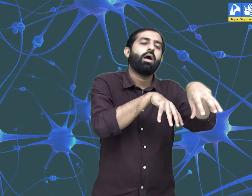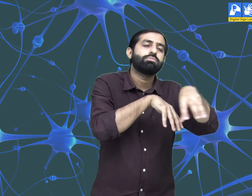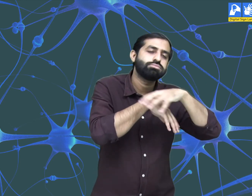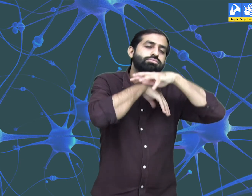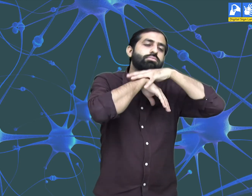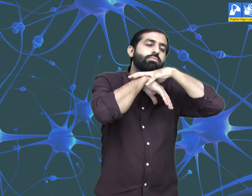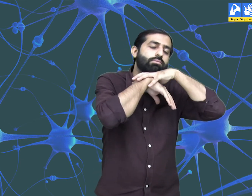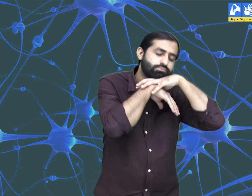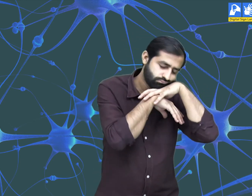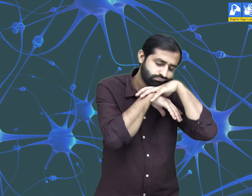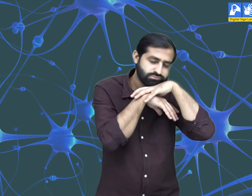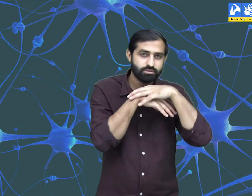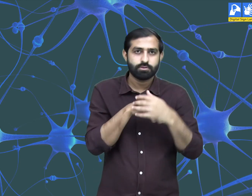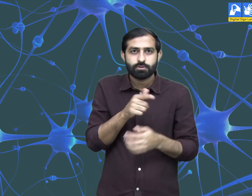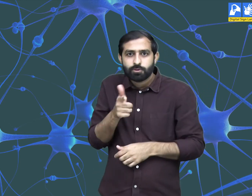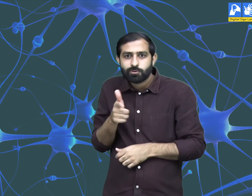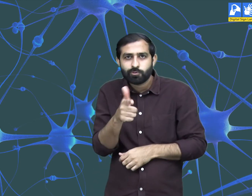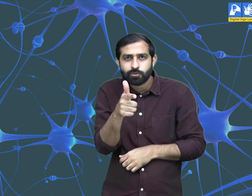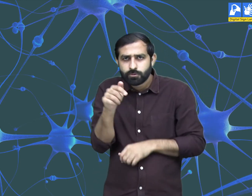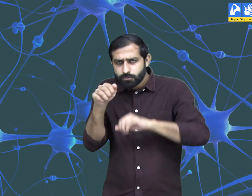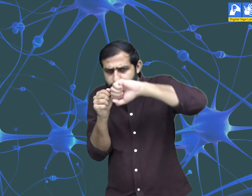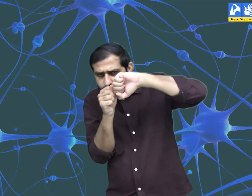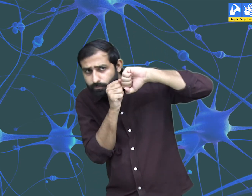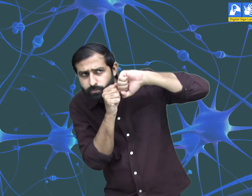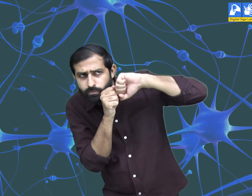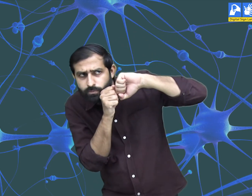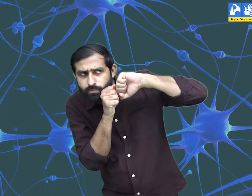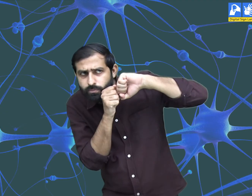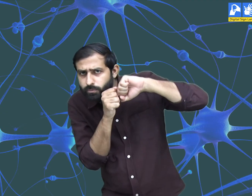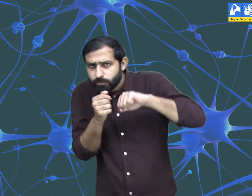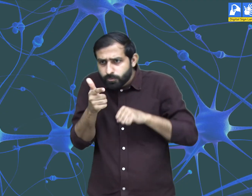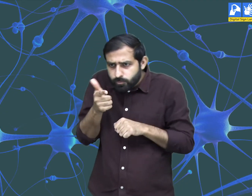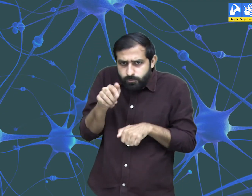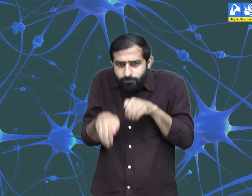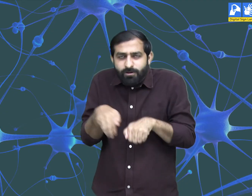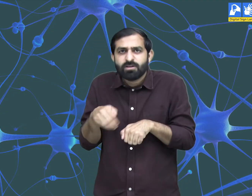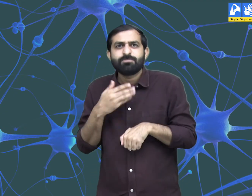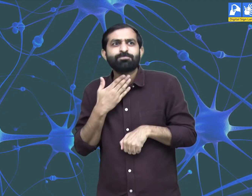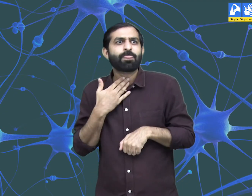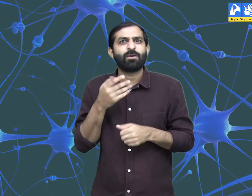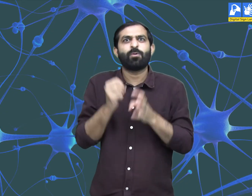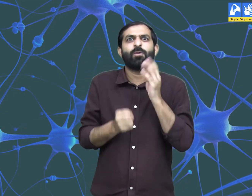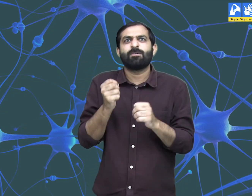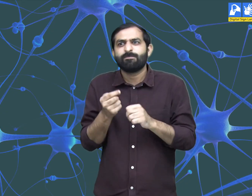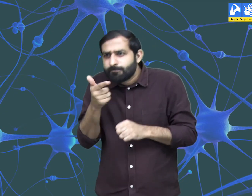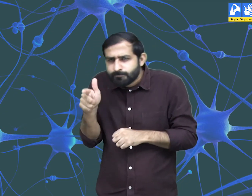A cat may move or run because it has seen